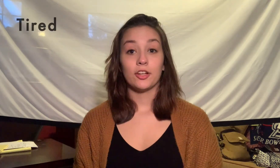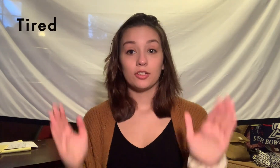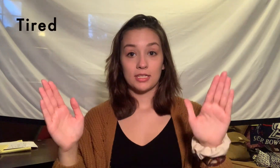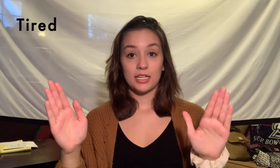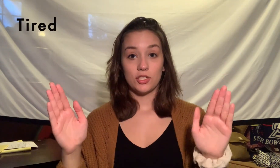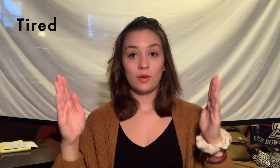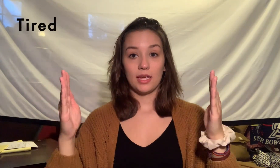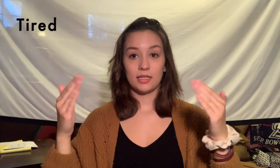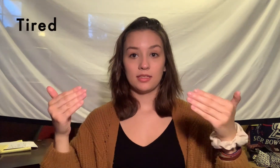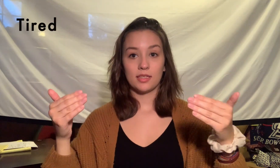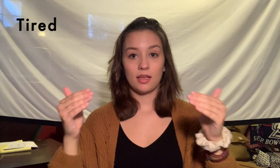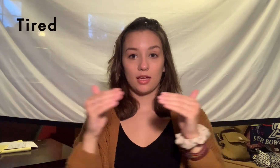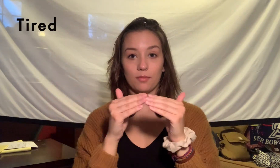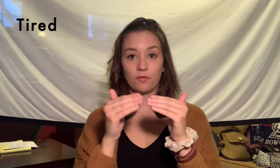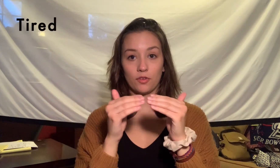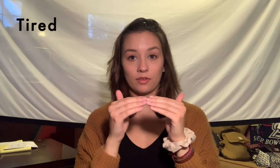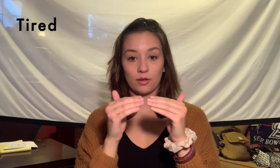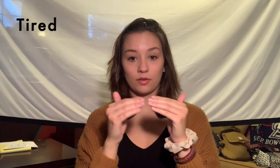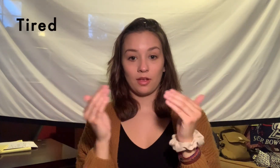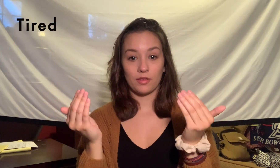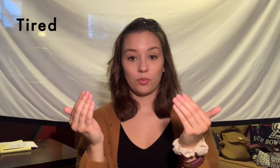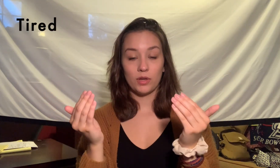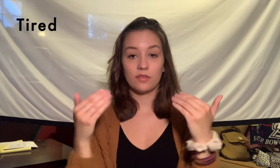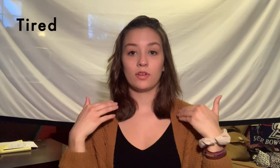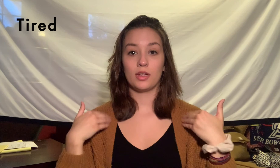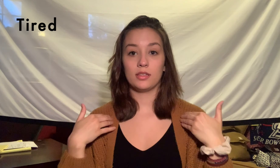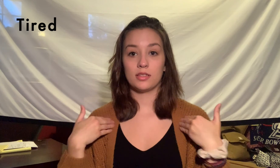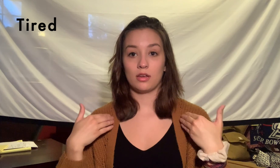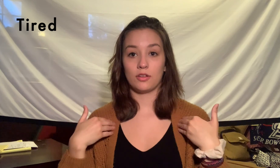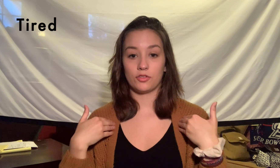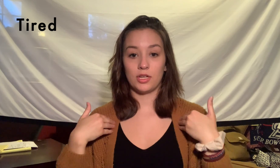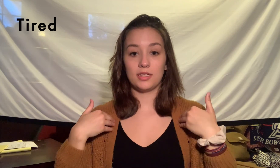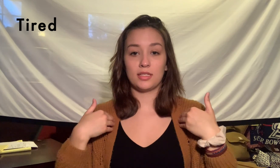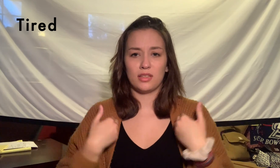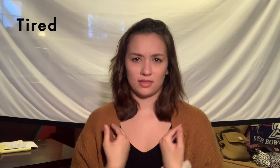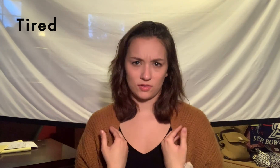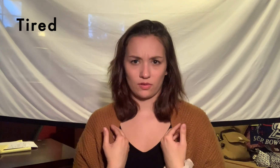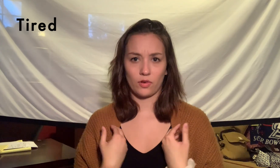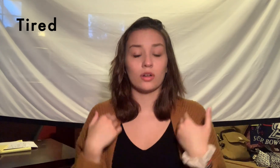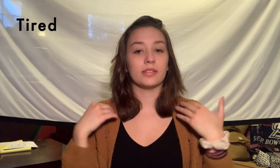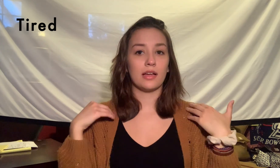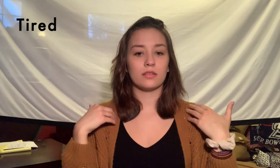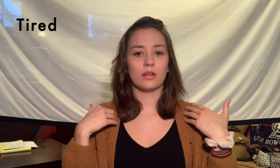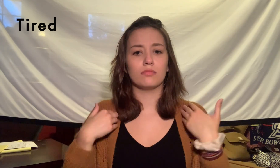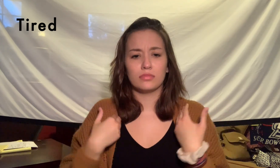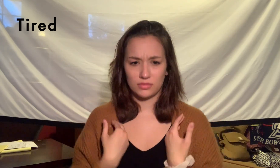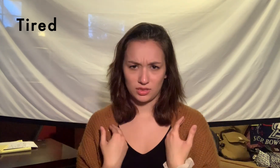you're gonna take two hands, have the points of your hands on your chest and sort of curl down, so